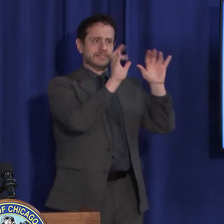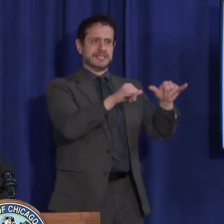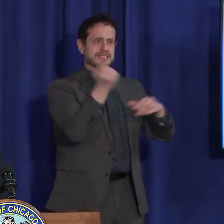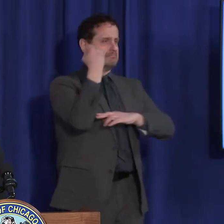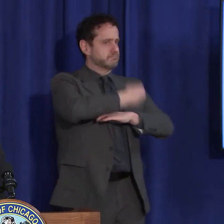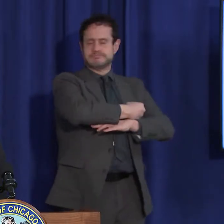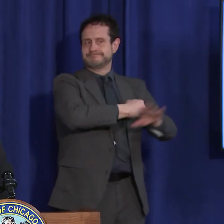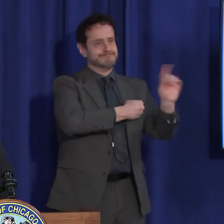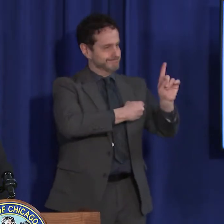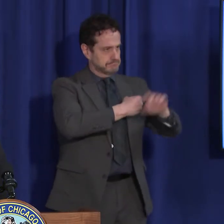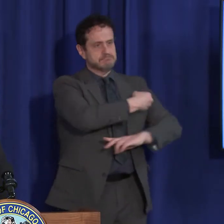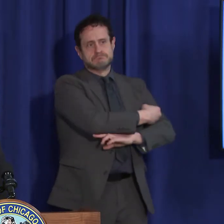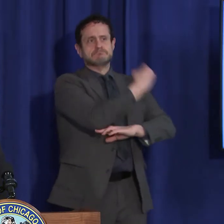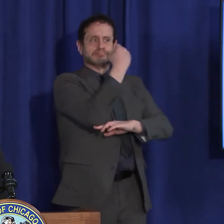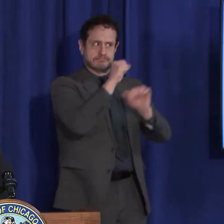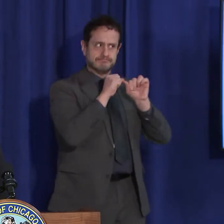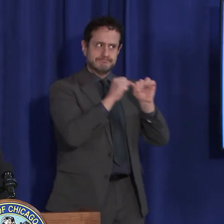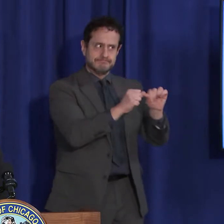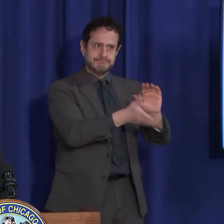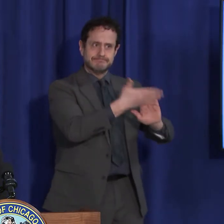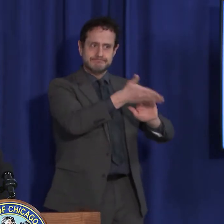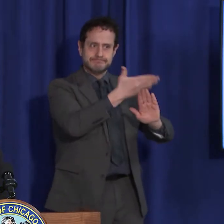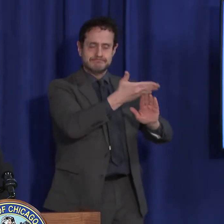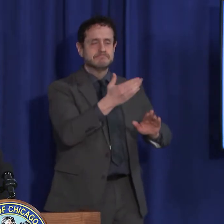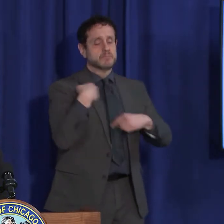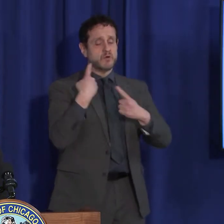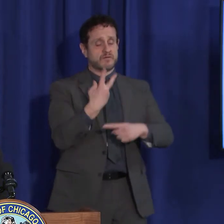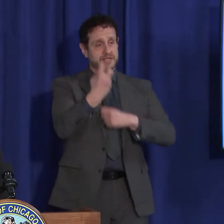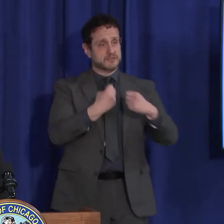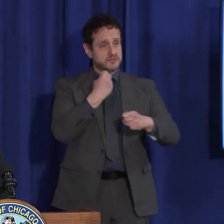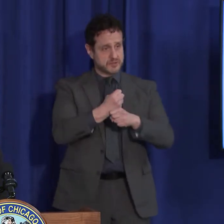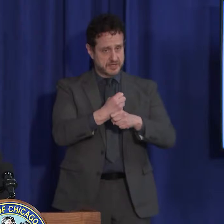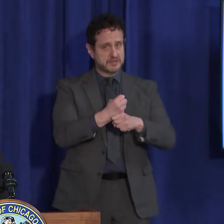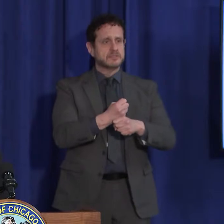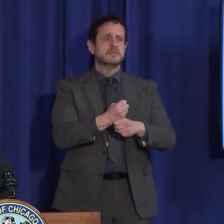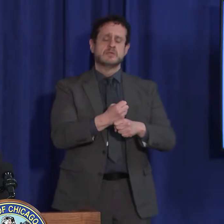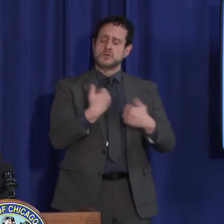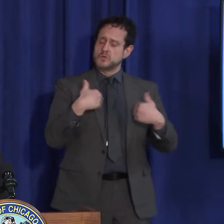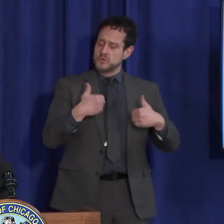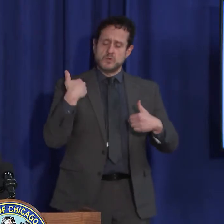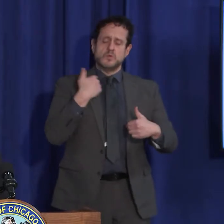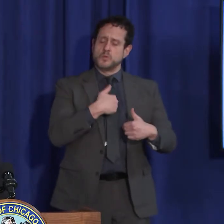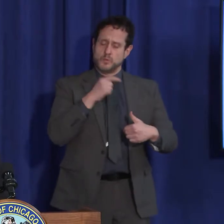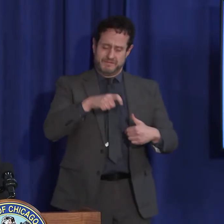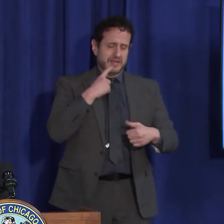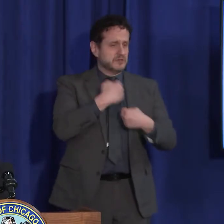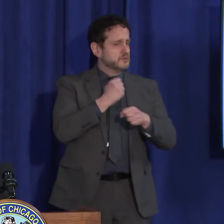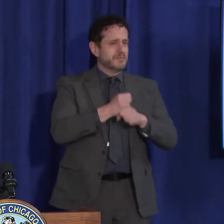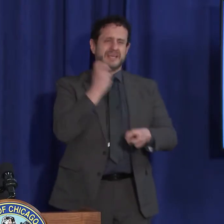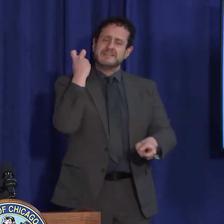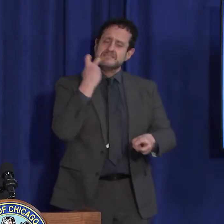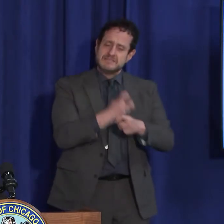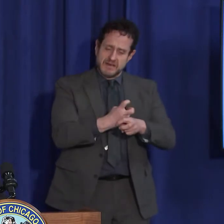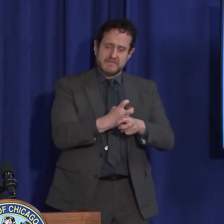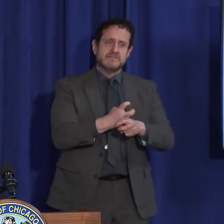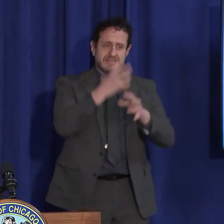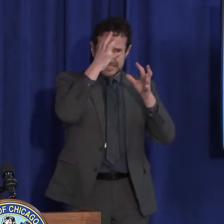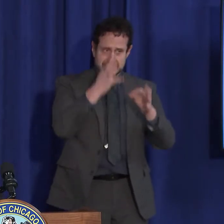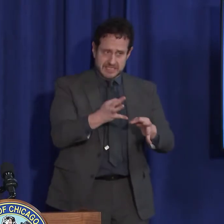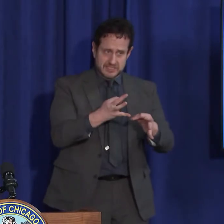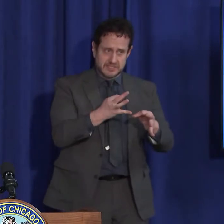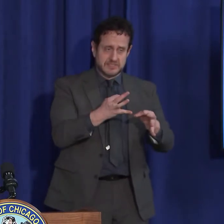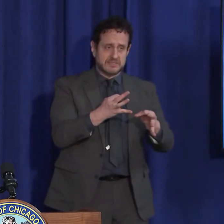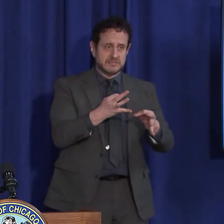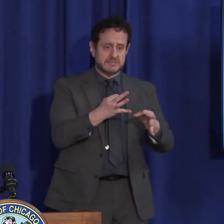collapsing. Over these last 2 years, we've had to make very tough, literally life and death